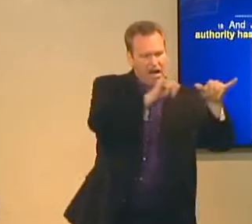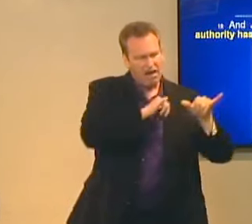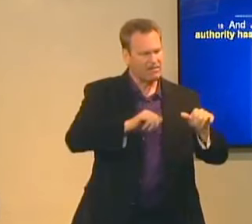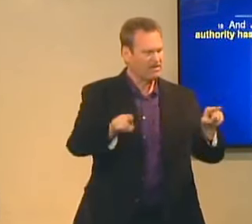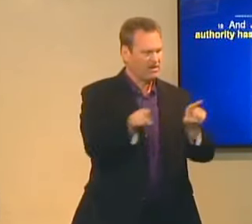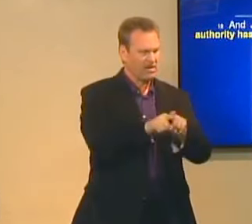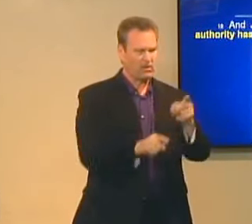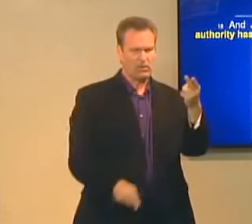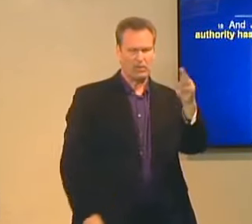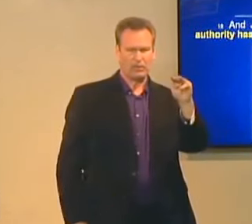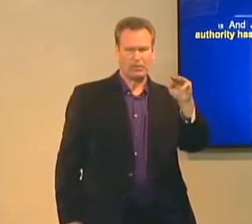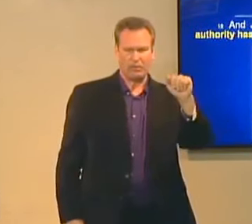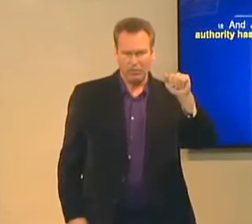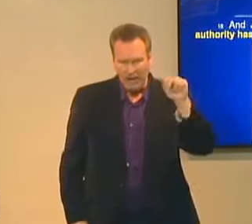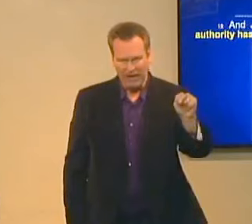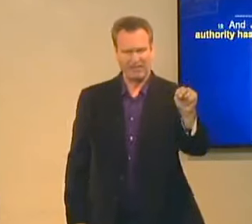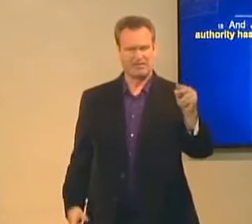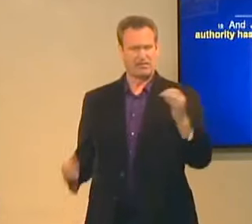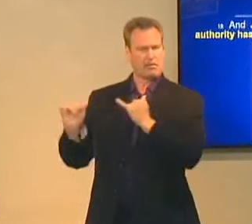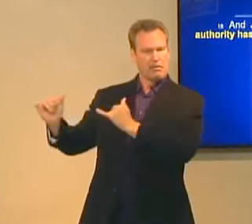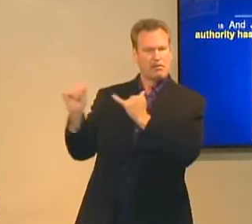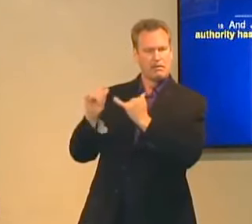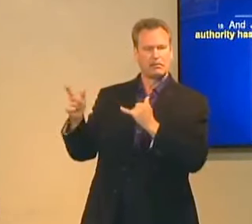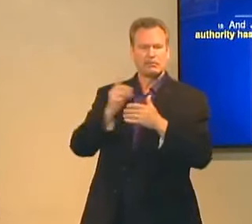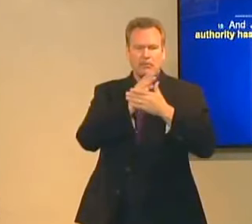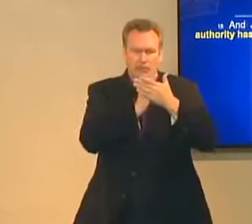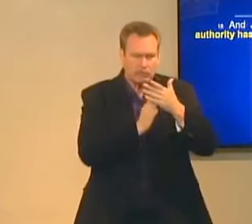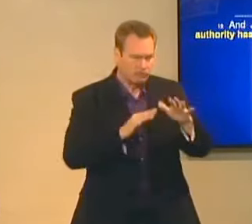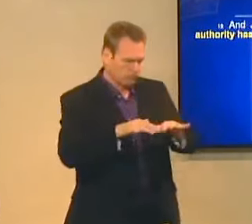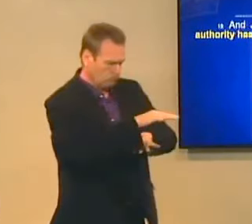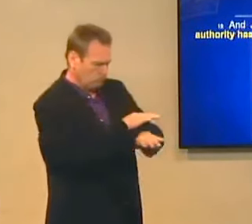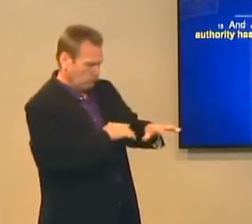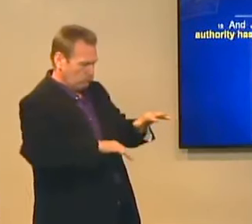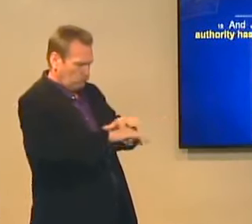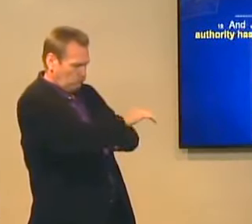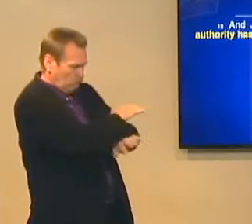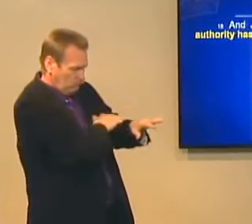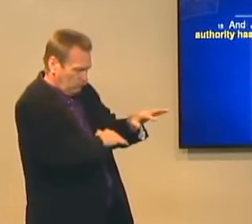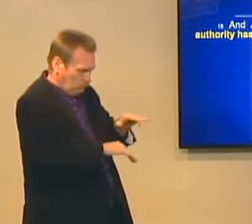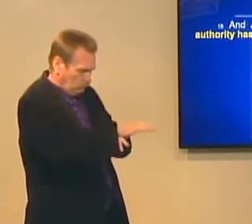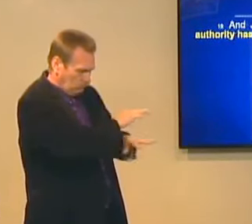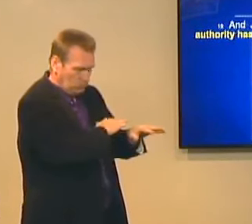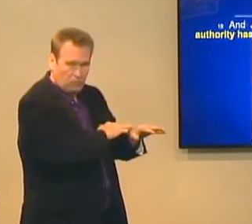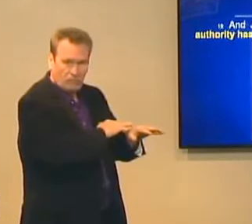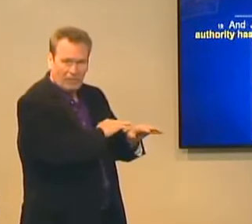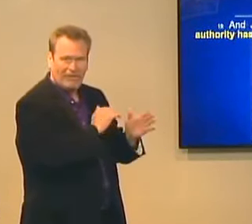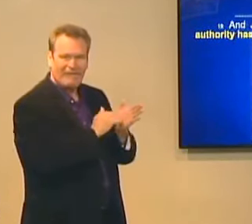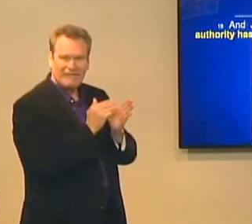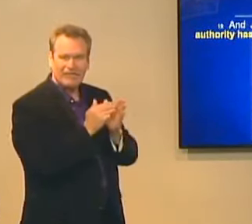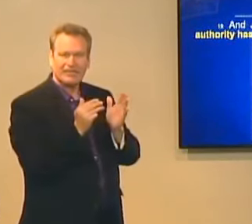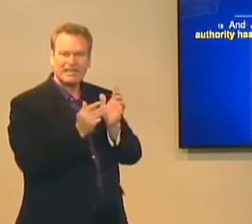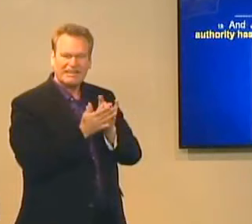He had a nature and a personality just like us. was fully human. But He was also humble. In